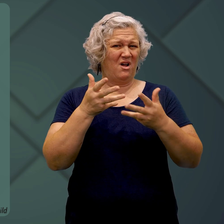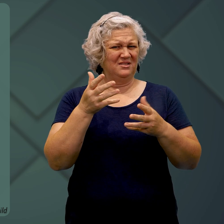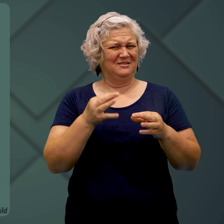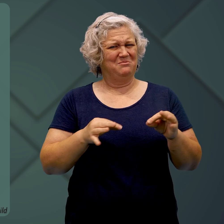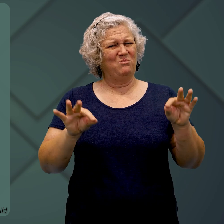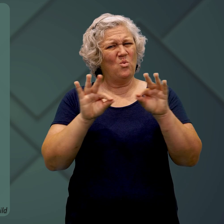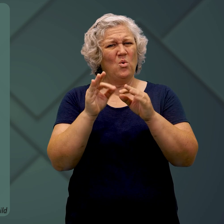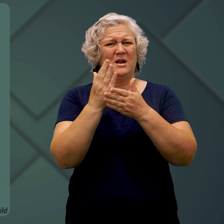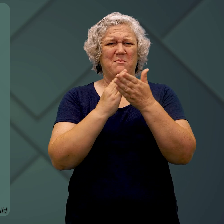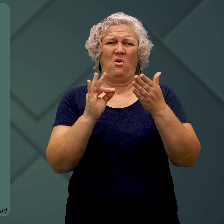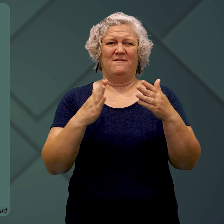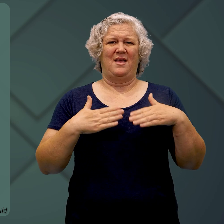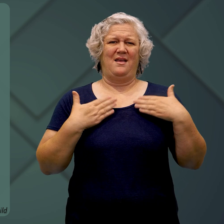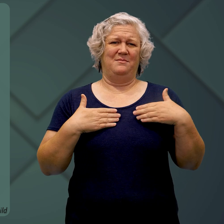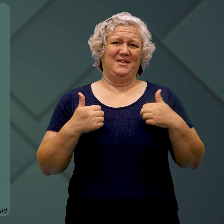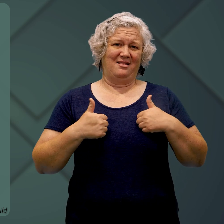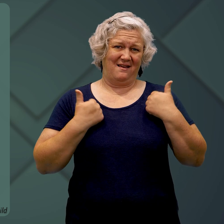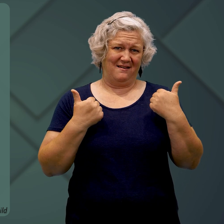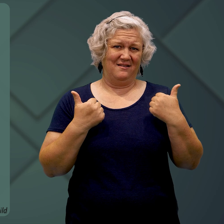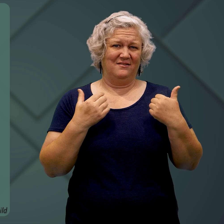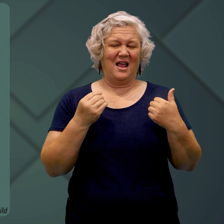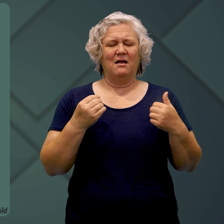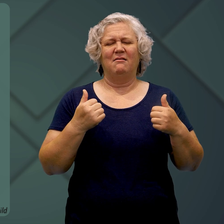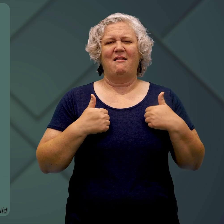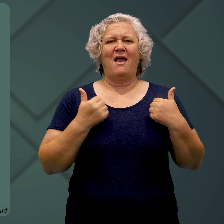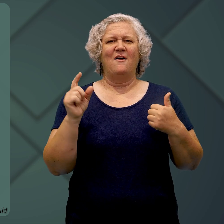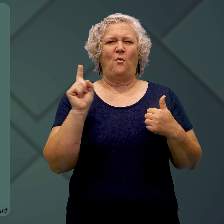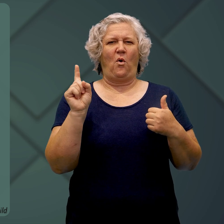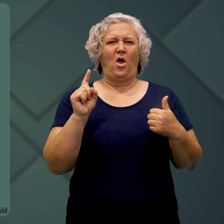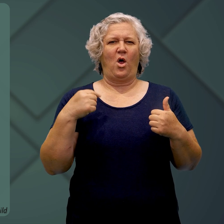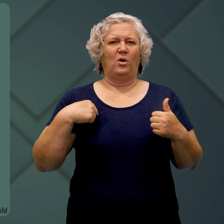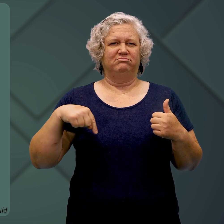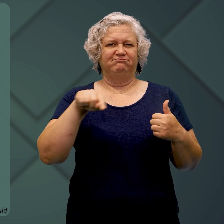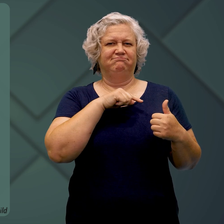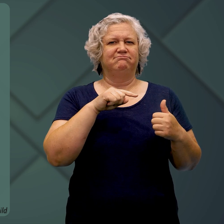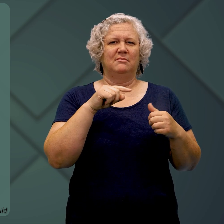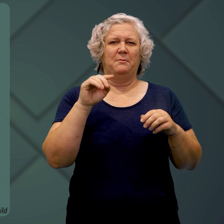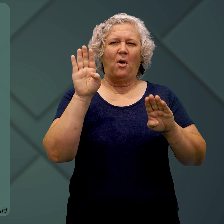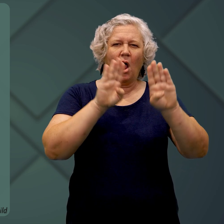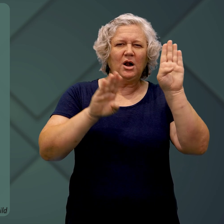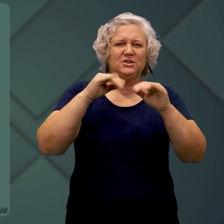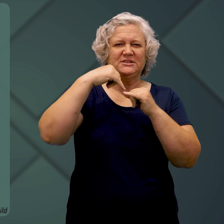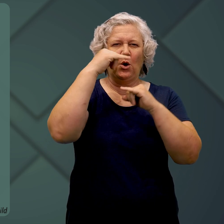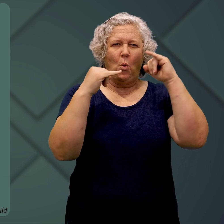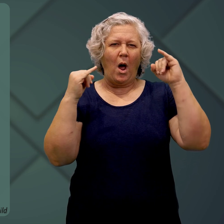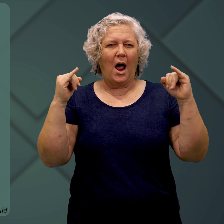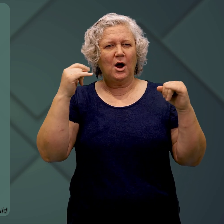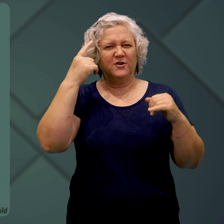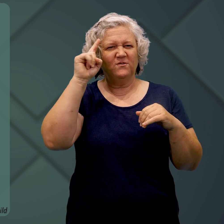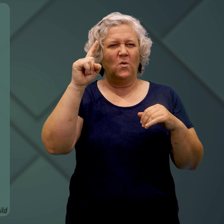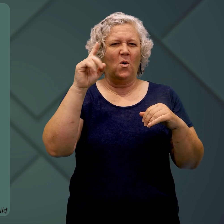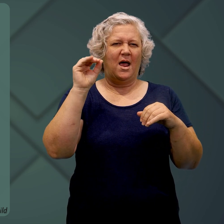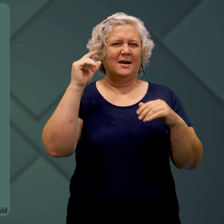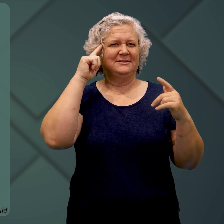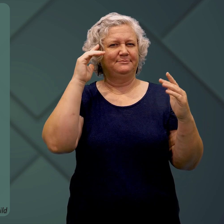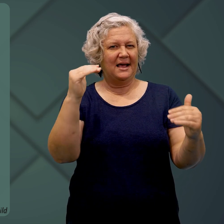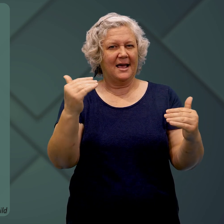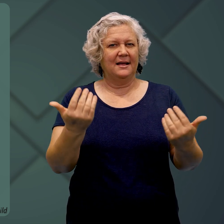Quality interactions are an important part of a happy life, which is what we are biologically wired for and what we